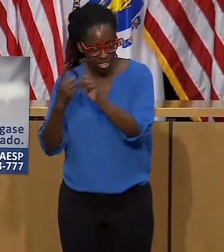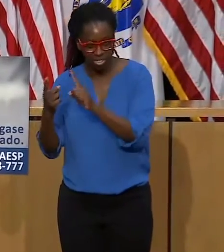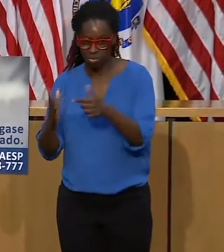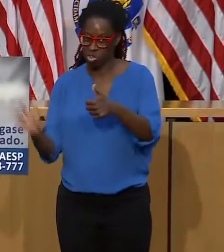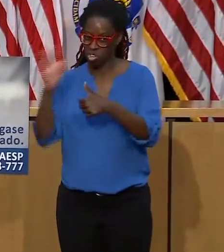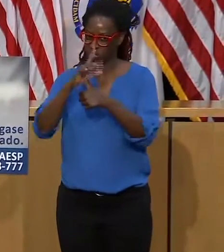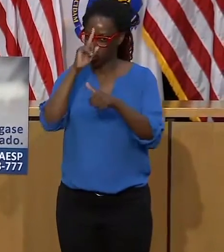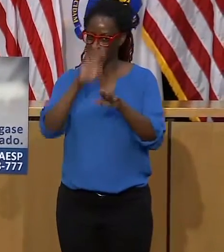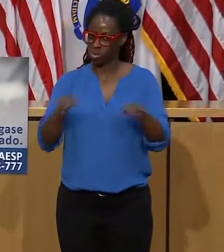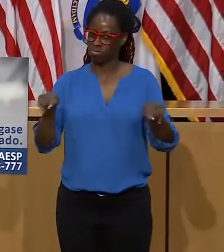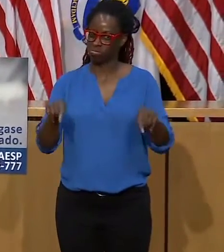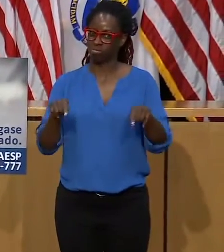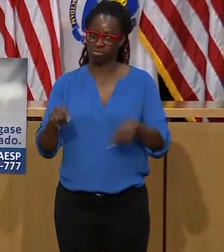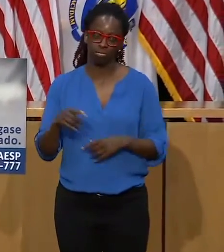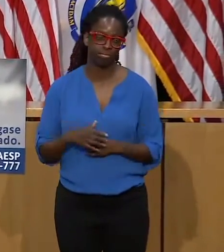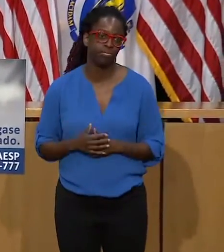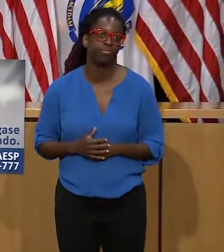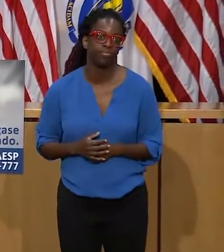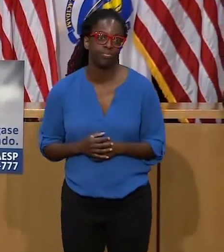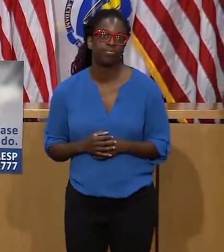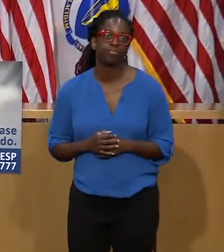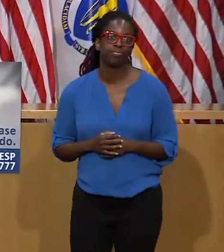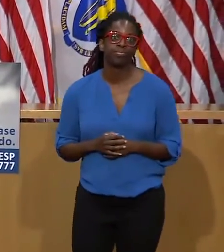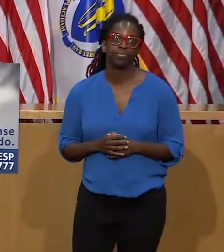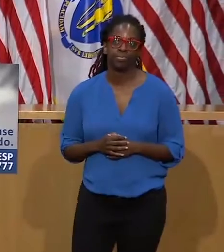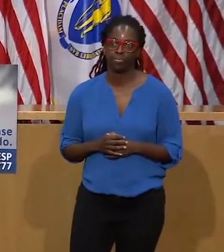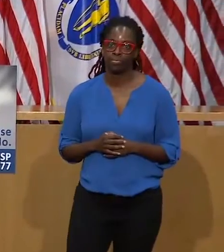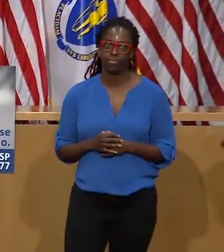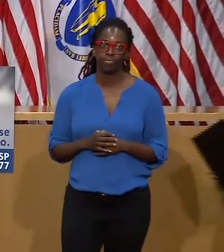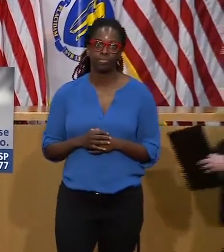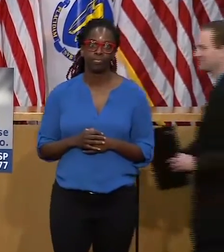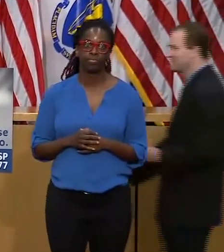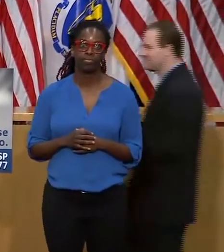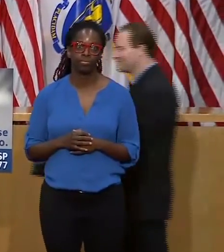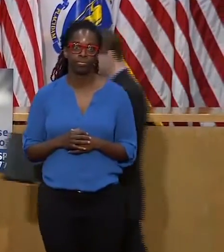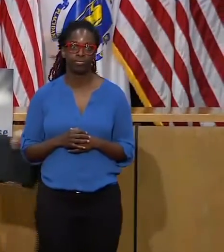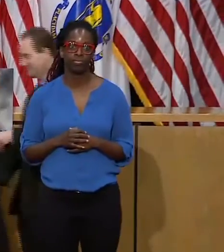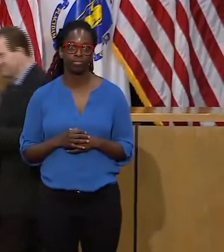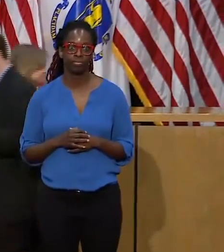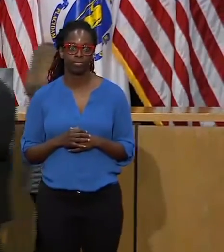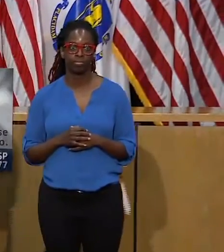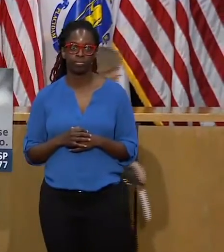of the Massachusetts chapter of the American Academy of Pediatrics.